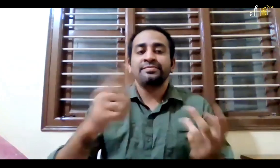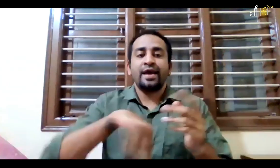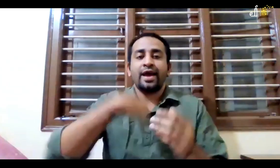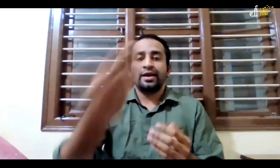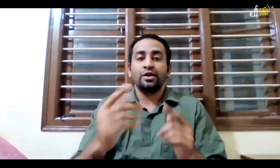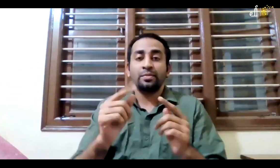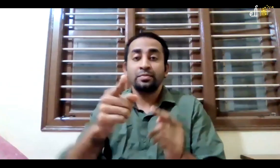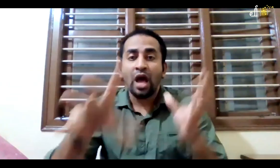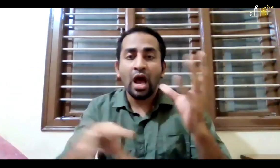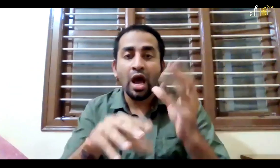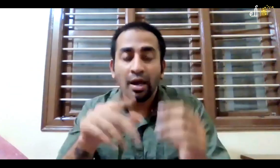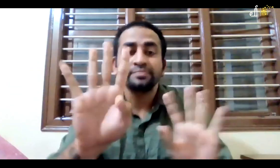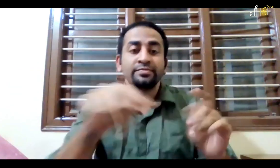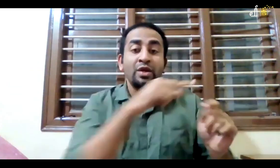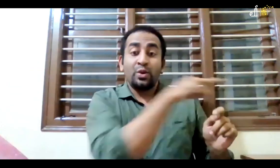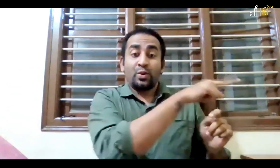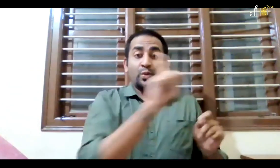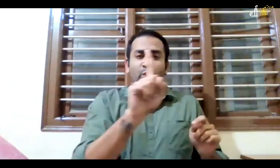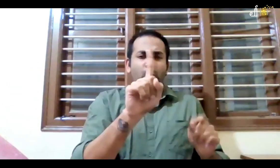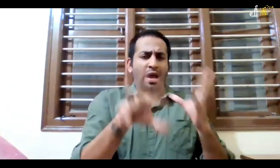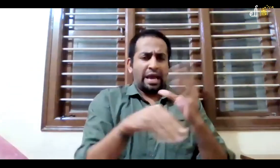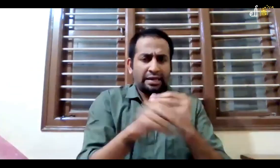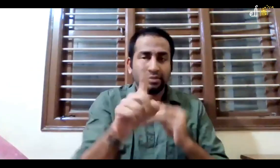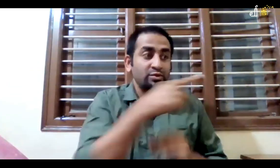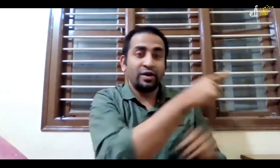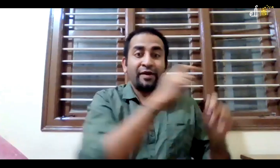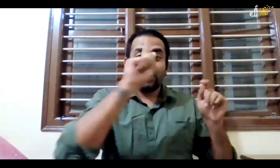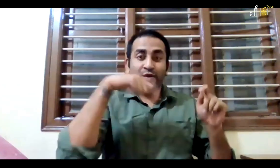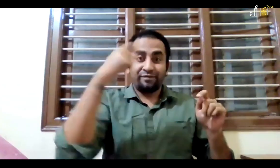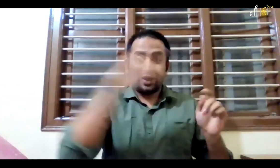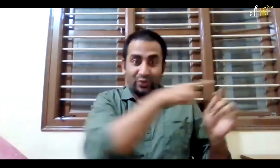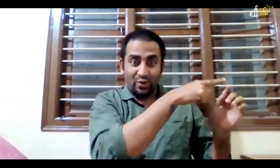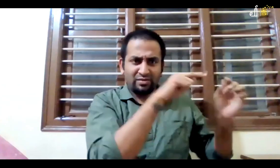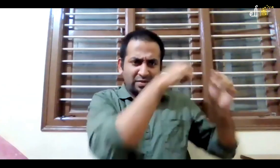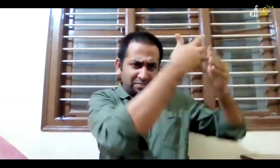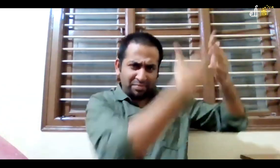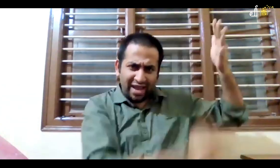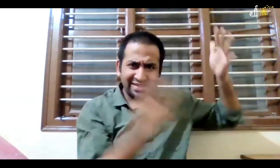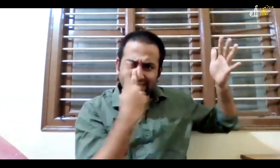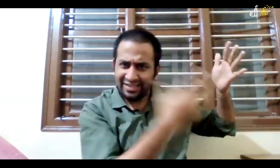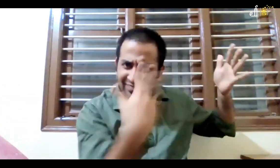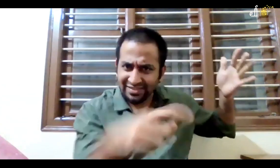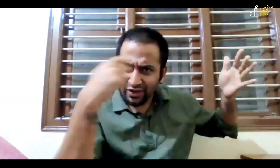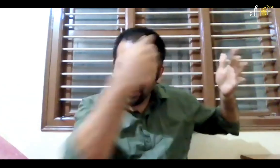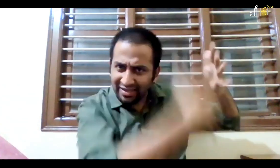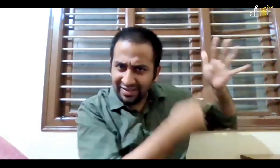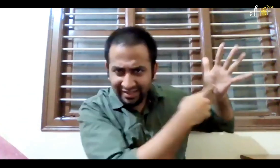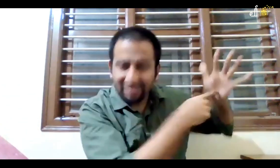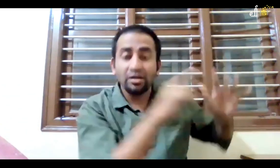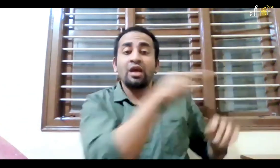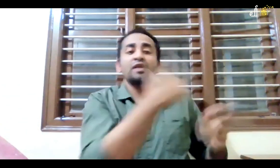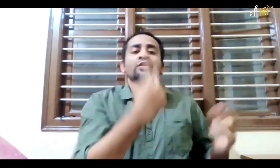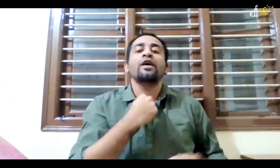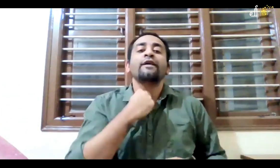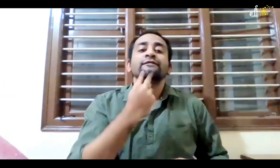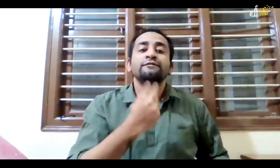supporting us so much. So we really want to thank you so much. Also, adding to that, just one more thing. the videos and the you've